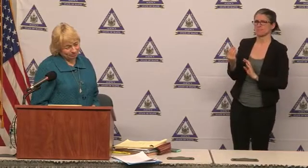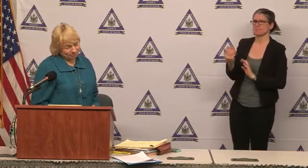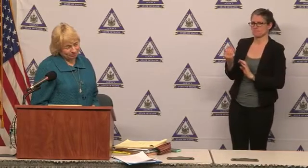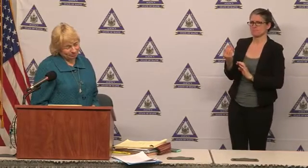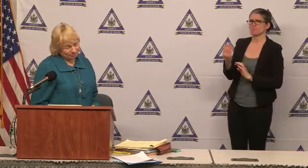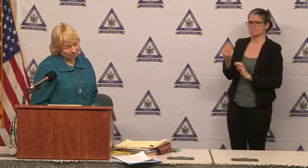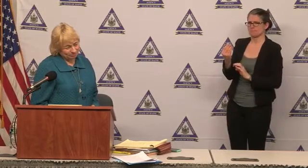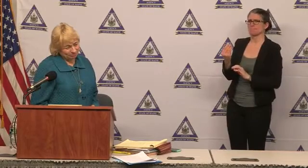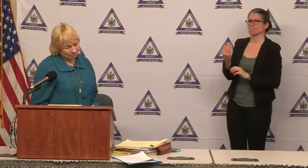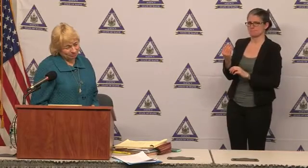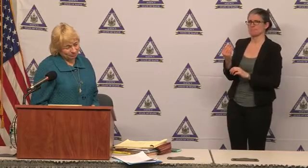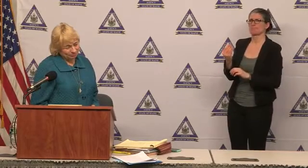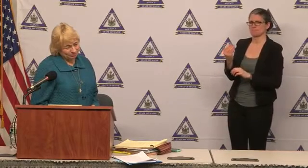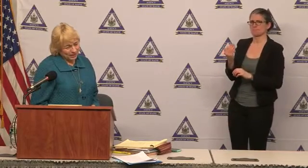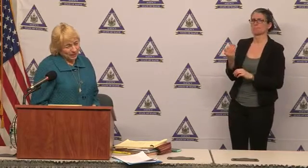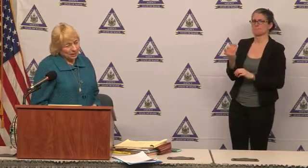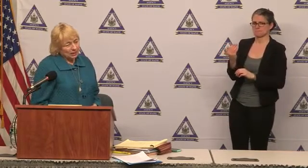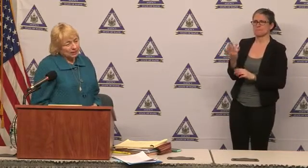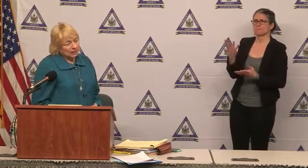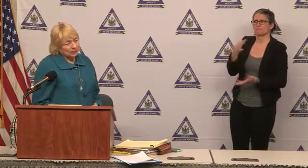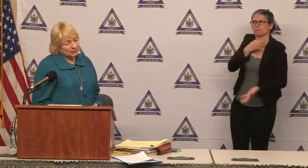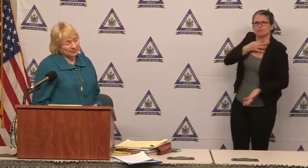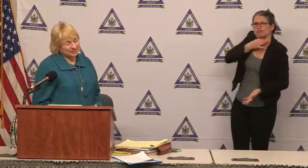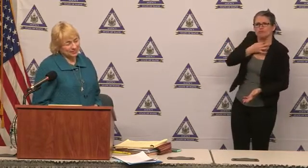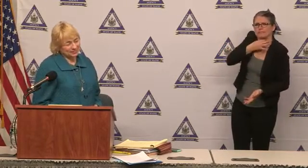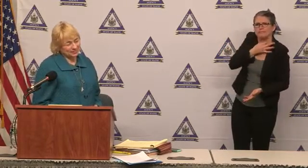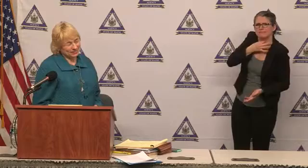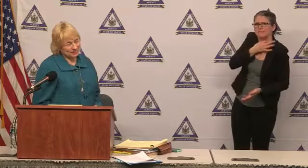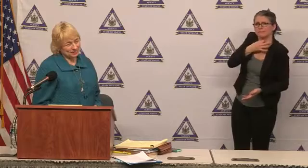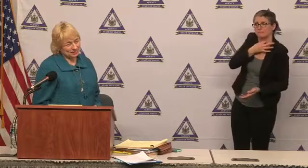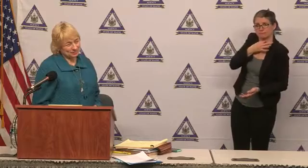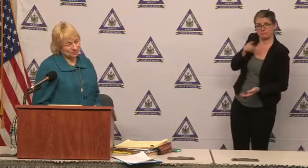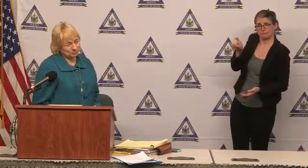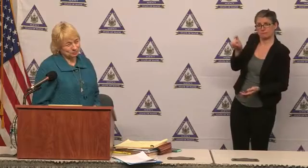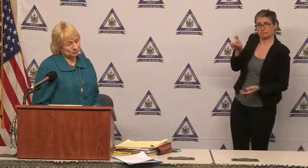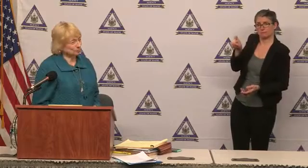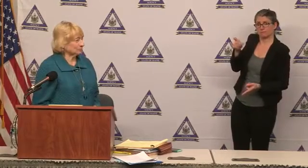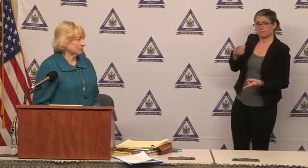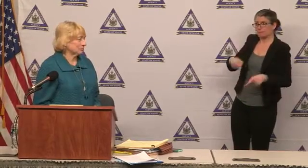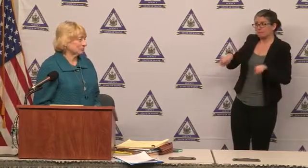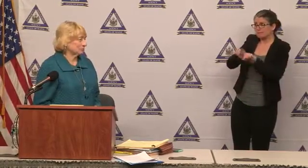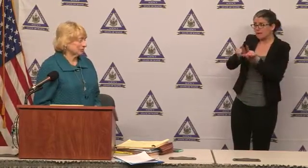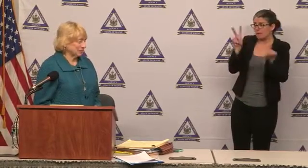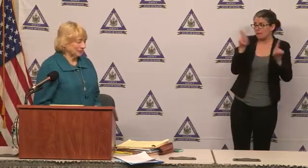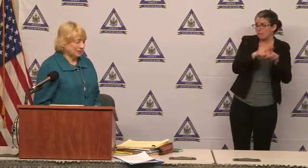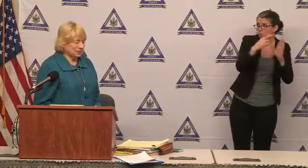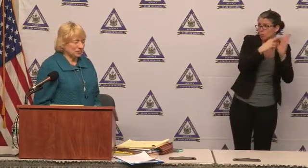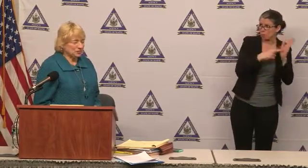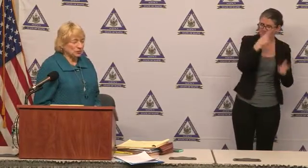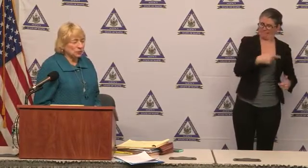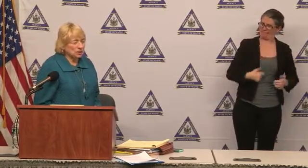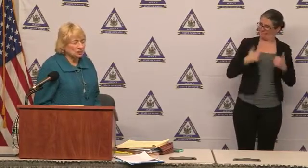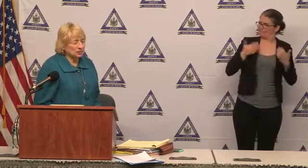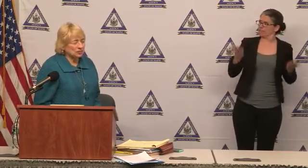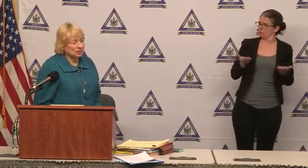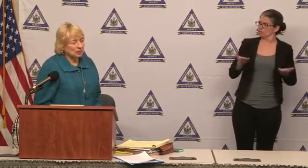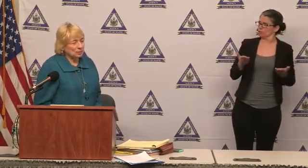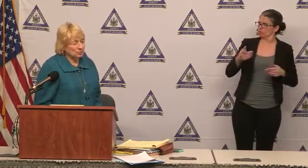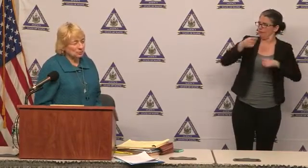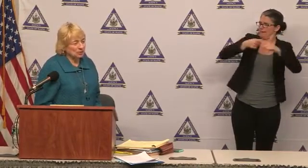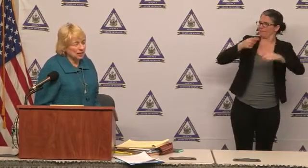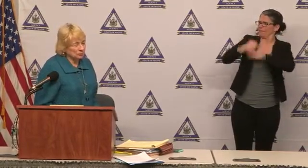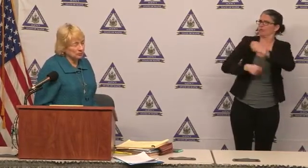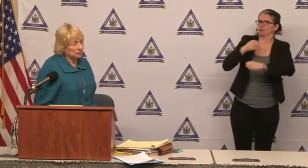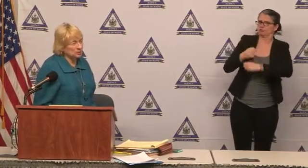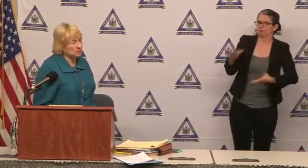of year? Just keep doing what you do normally, or try to get home. What do you think of that? It's a good question. I'm